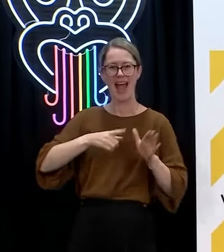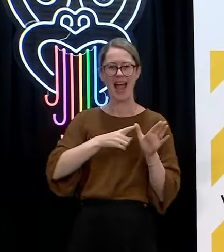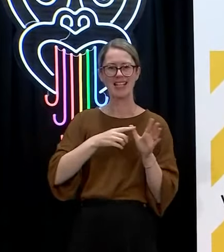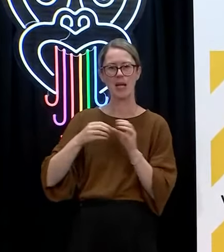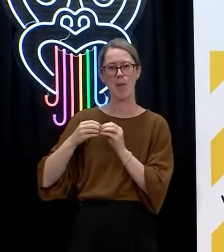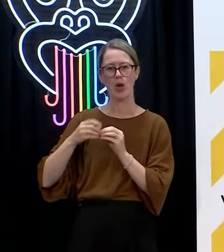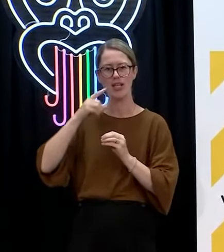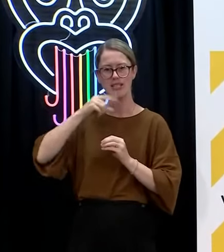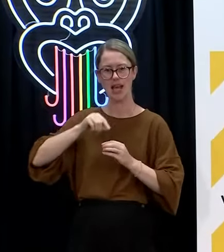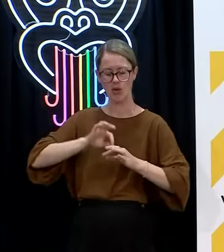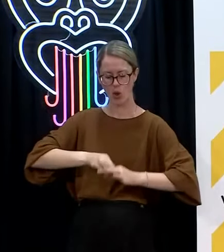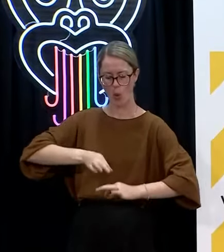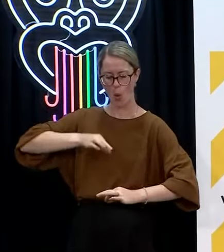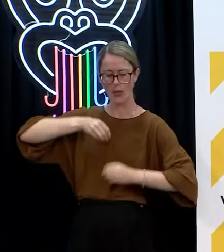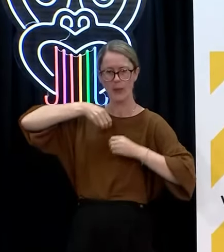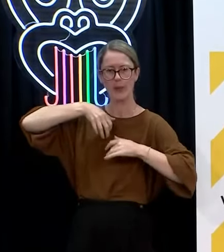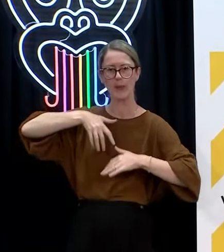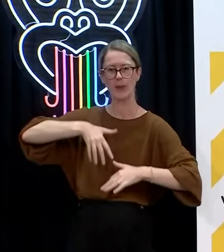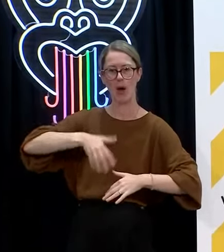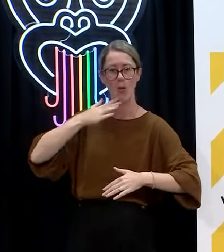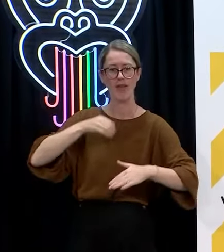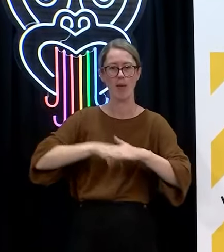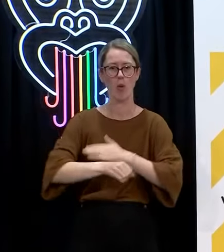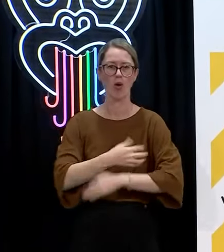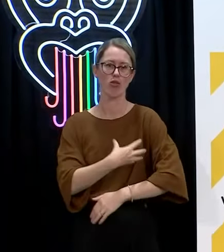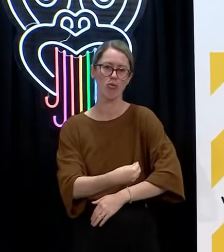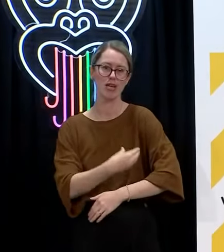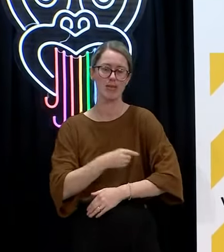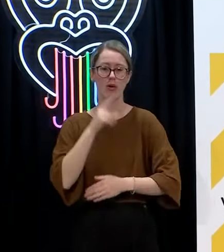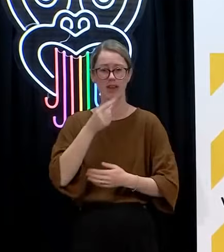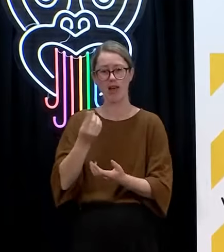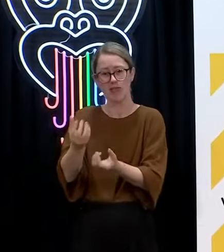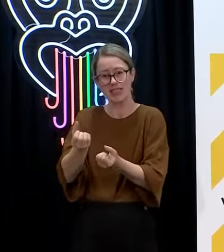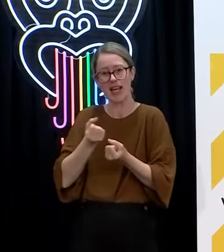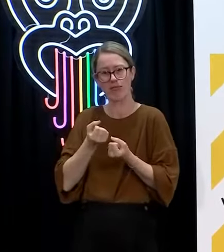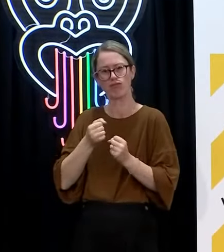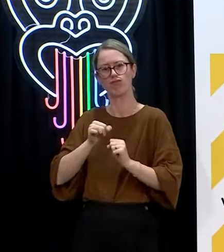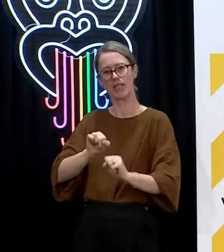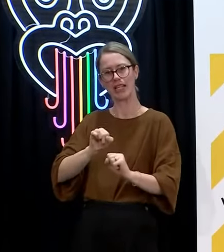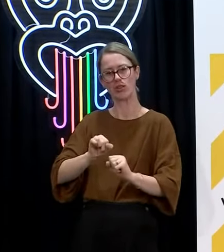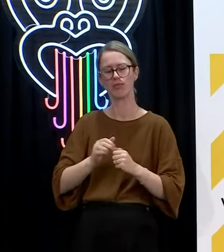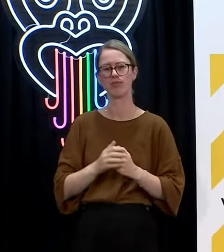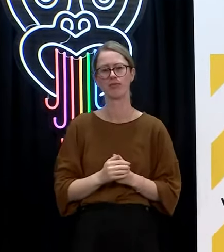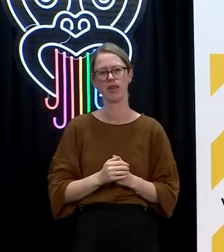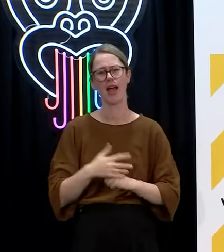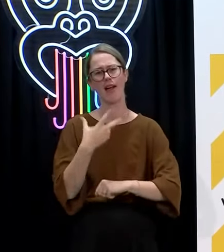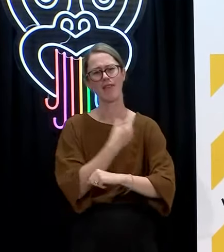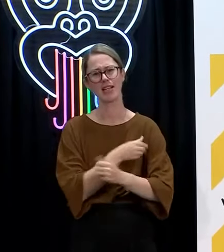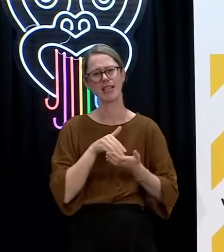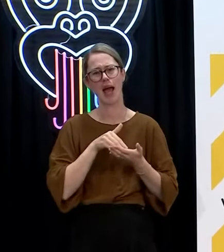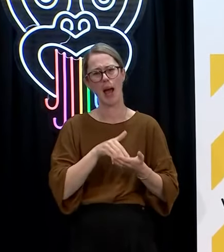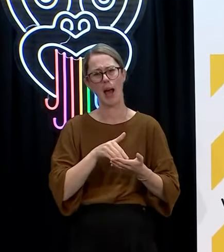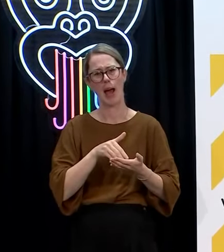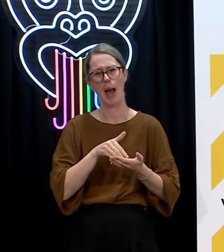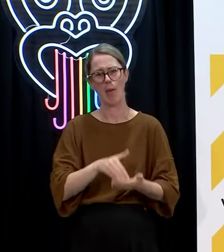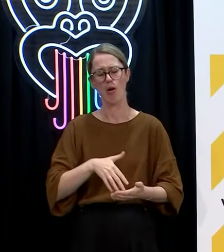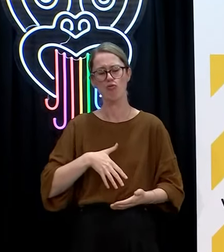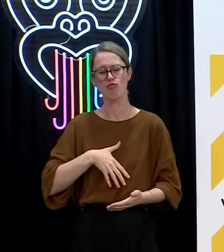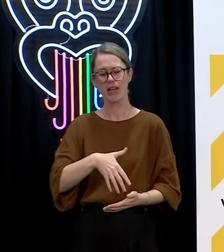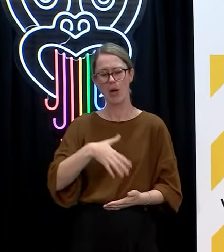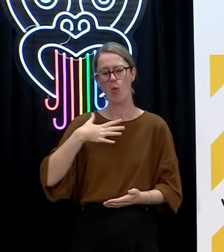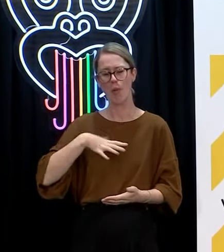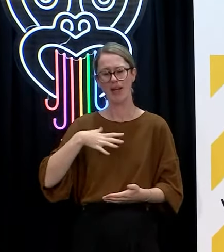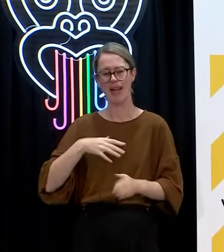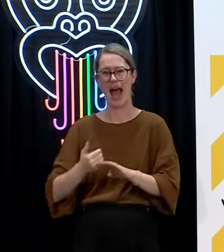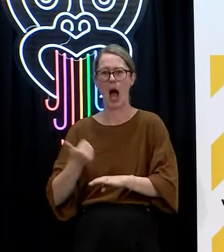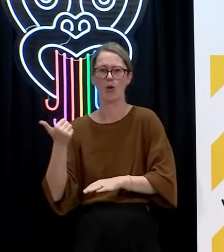virus through cord blood and then once they are born through breast milk. Most importantly, the vaccine will keep pregnant women out of hospital and